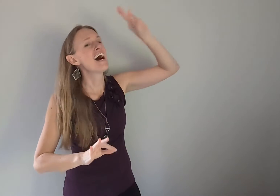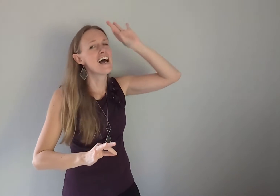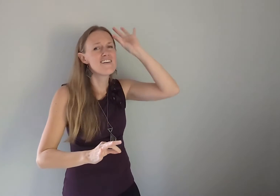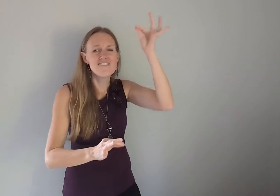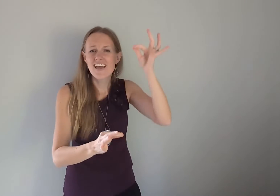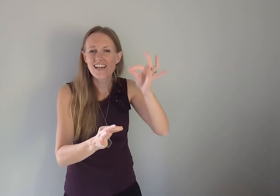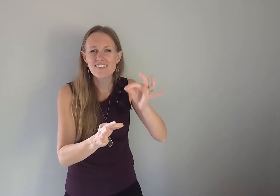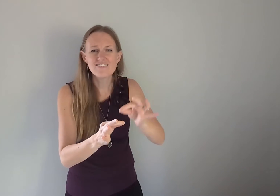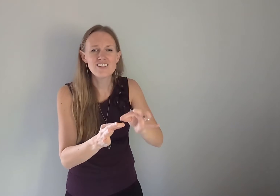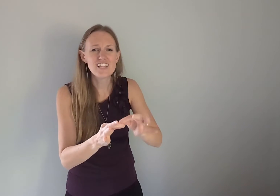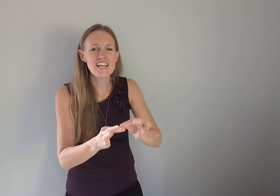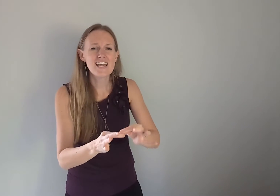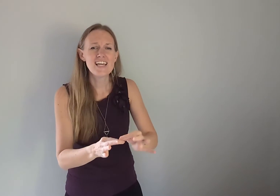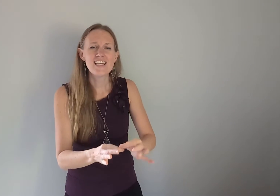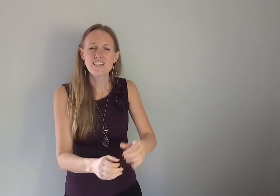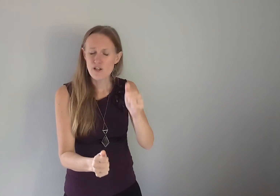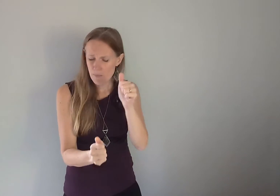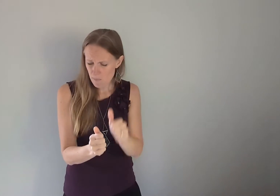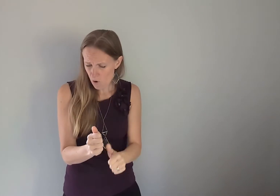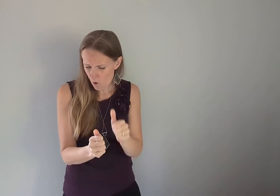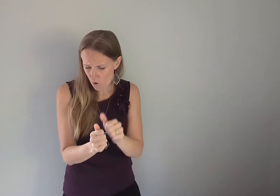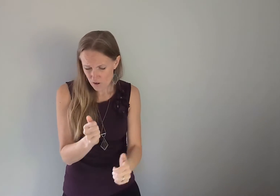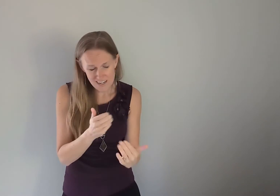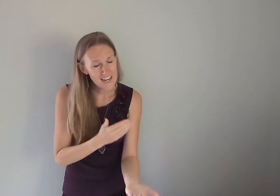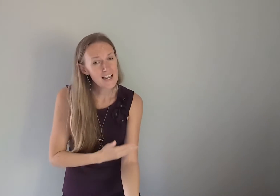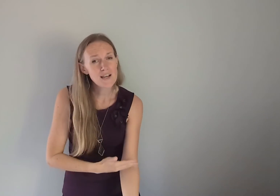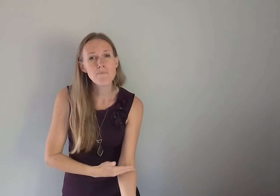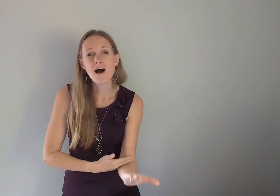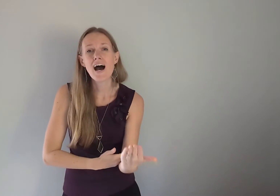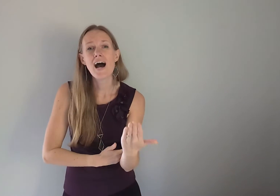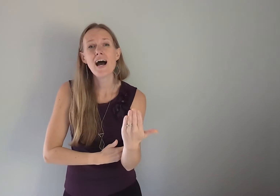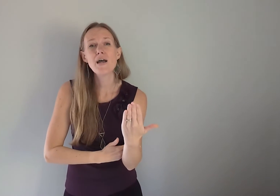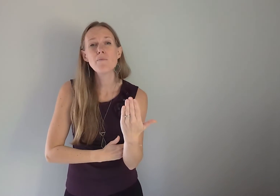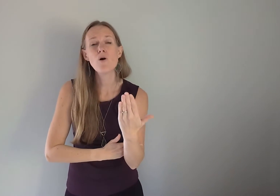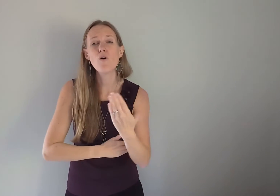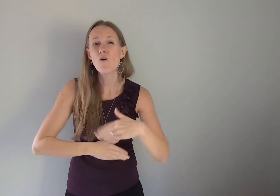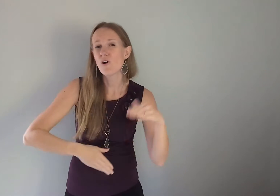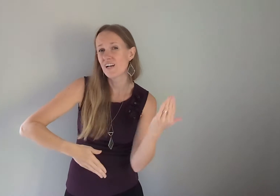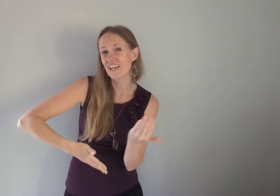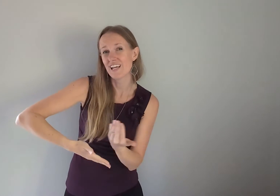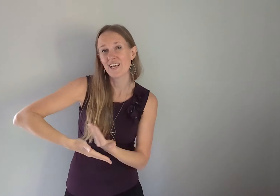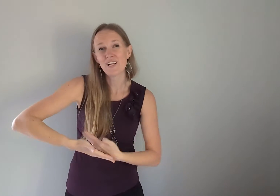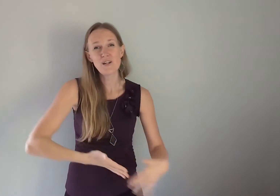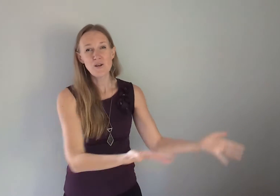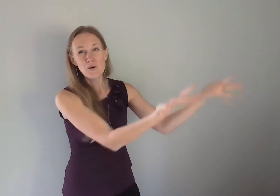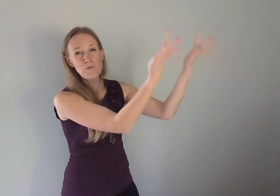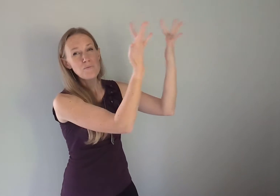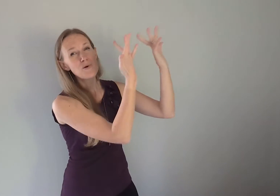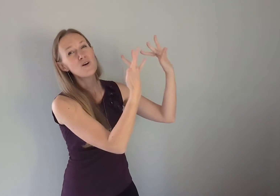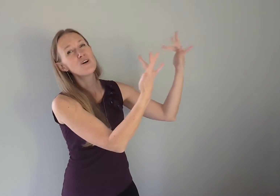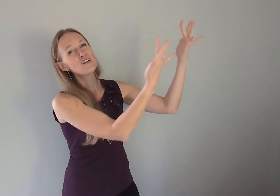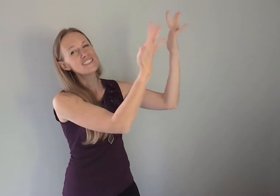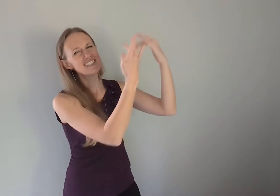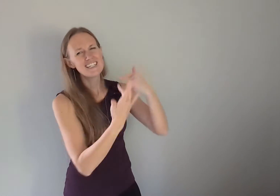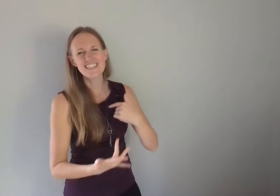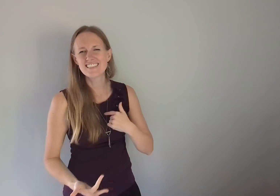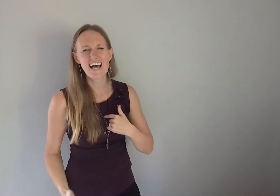thy faithfulness. Morning by morning, new mercies